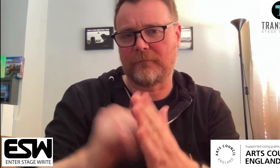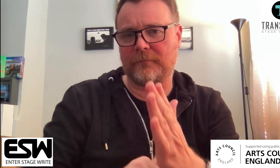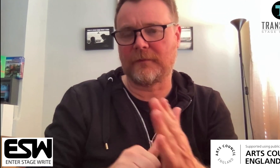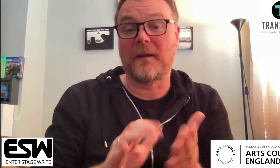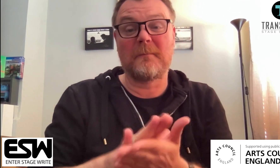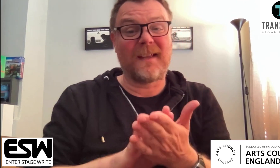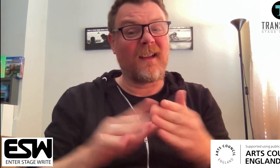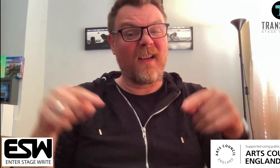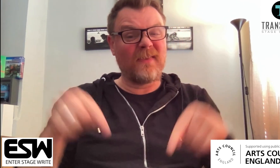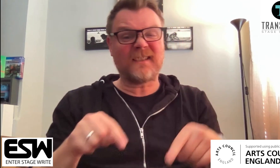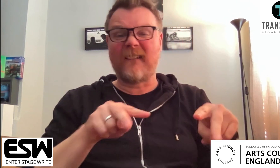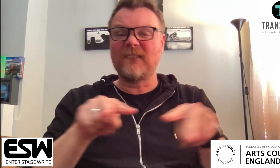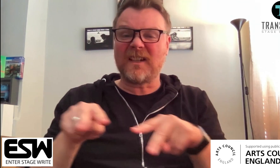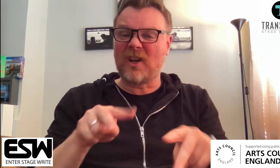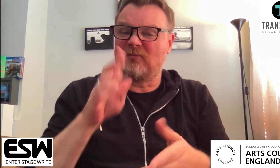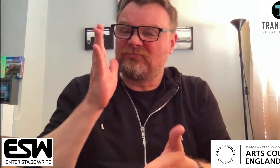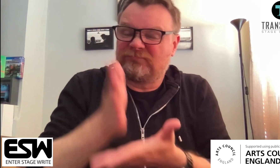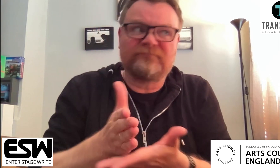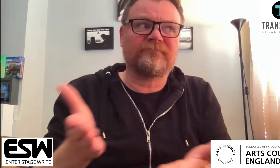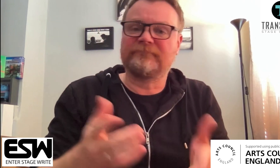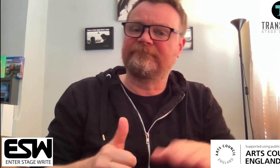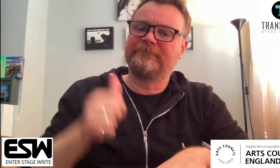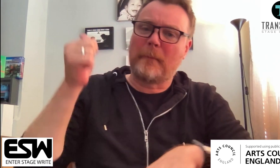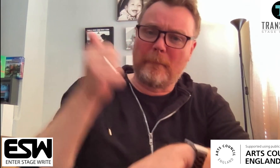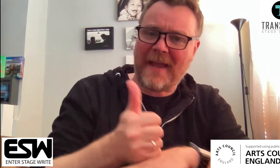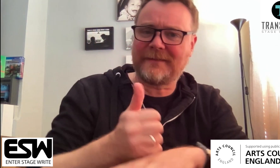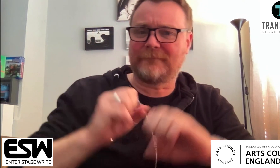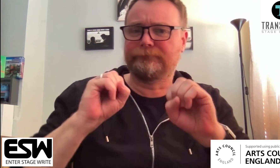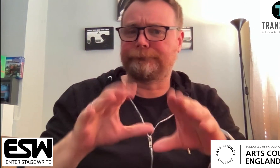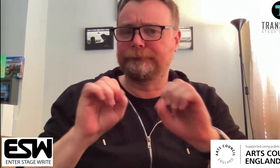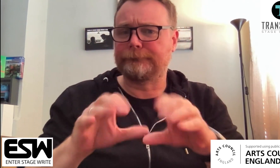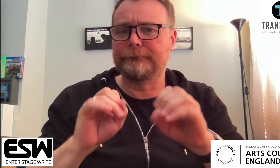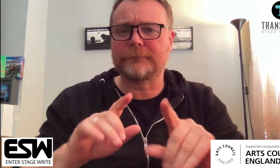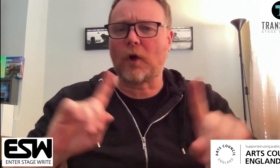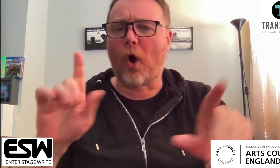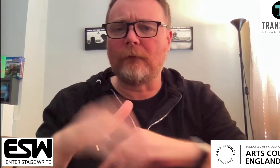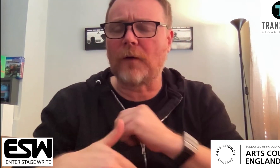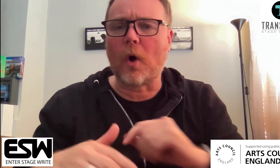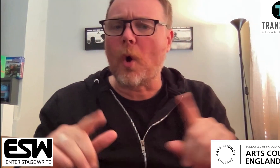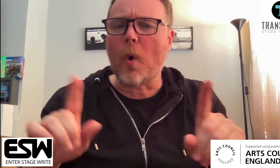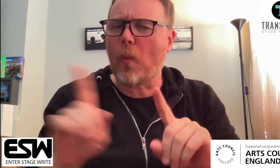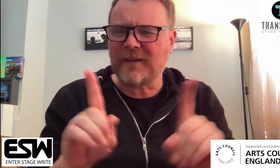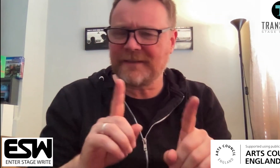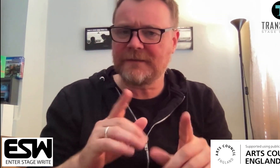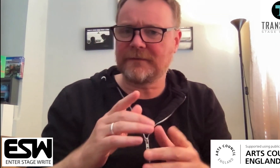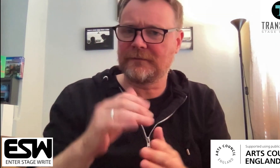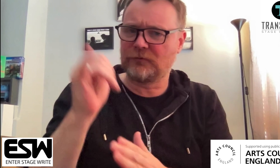scripts. So this video is in fact a very basic brief about what